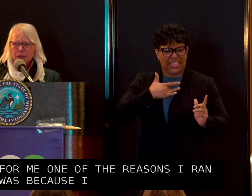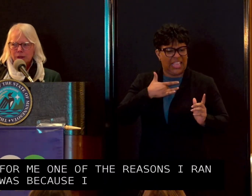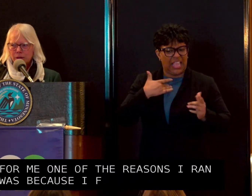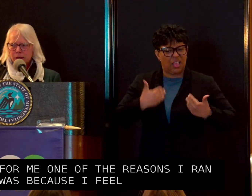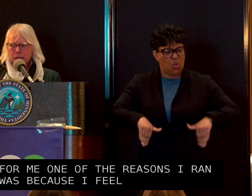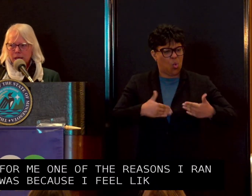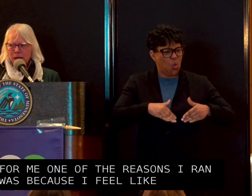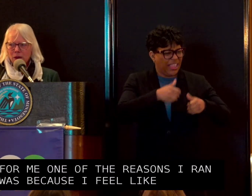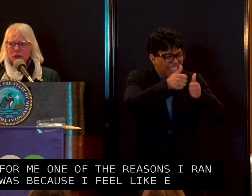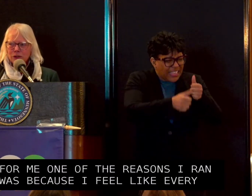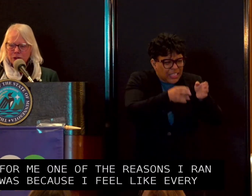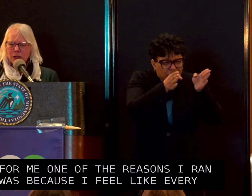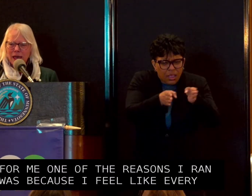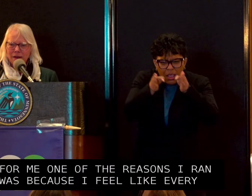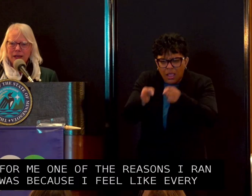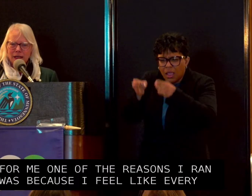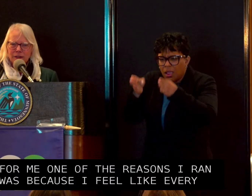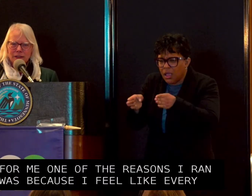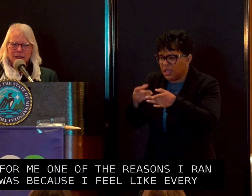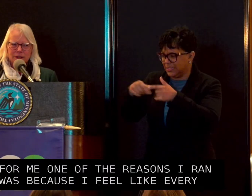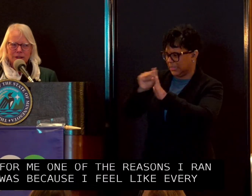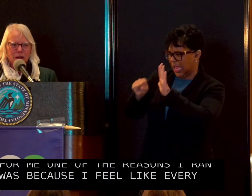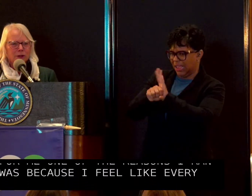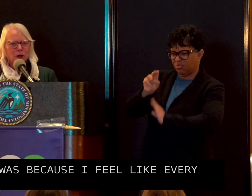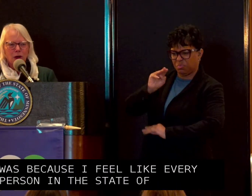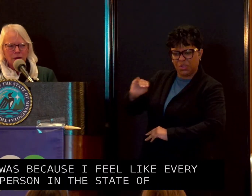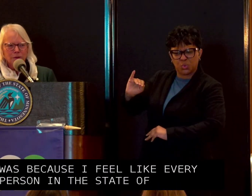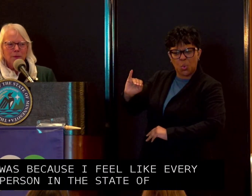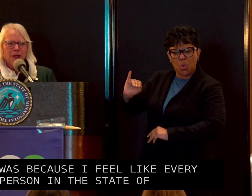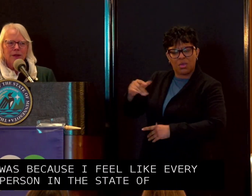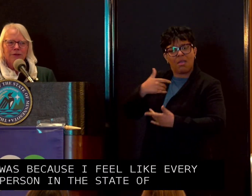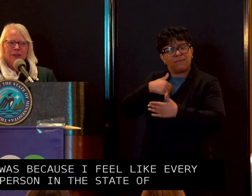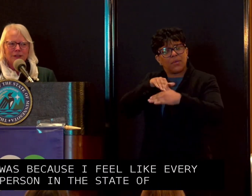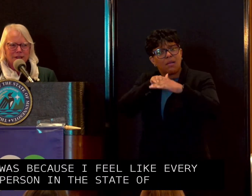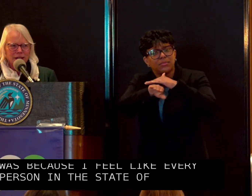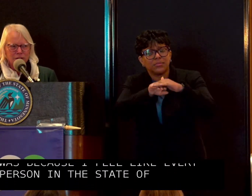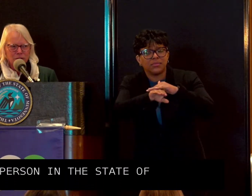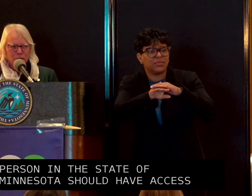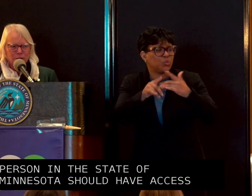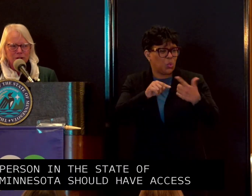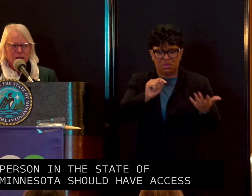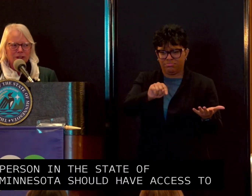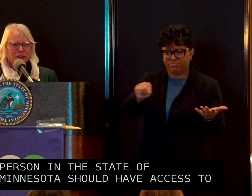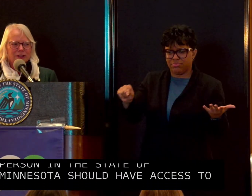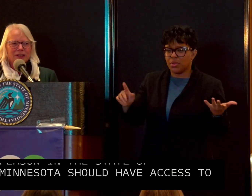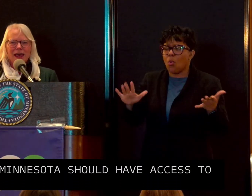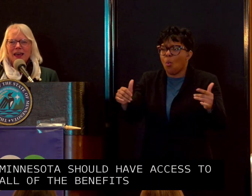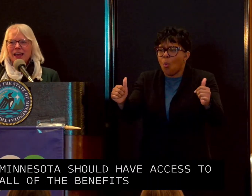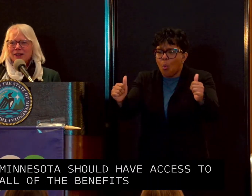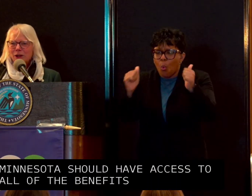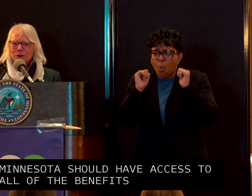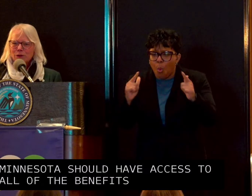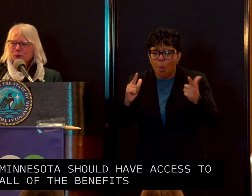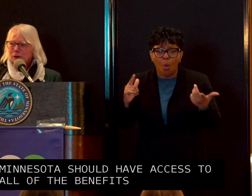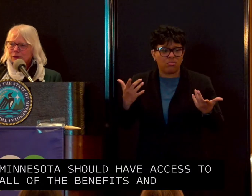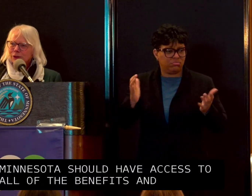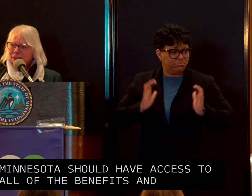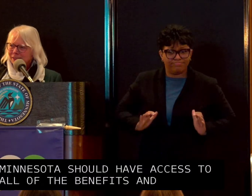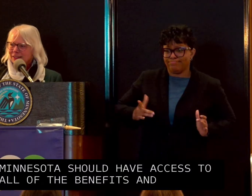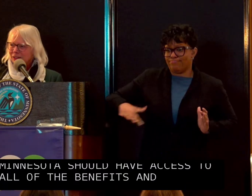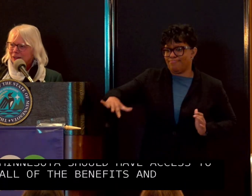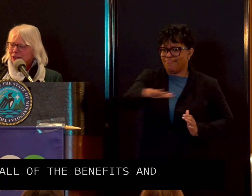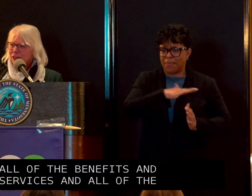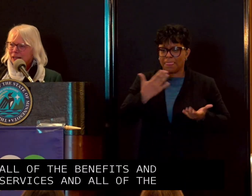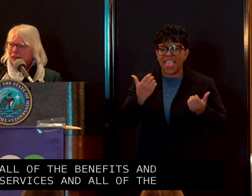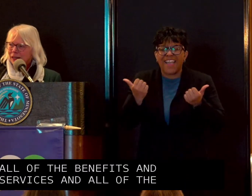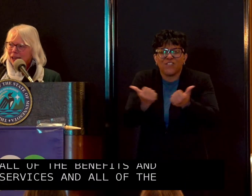of Minnesota should have access to all of the benefits and services and all of the wonderful